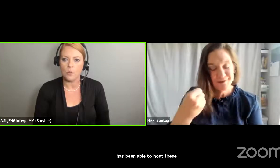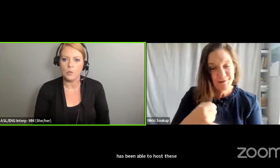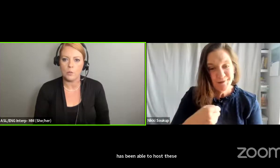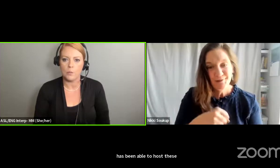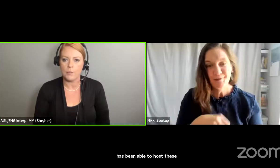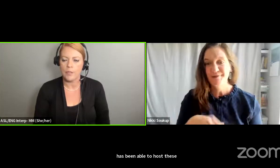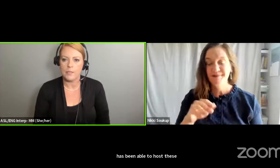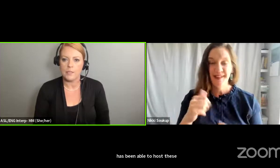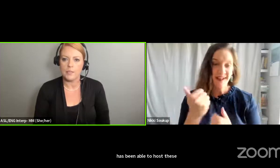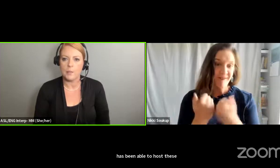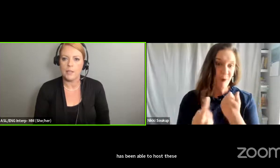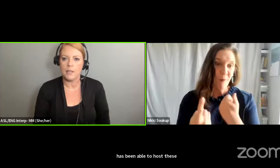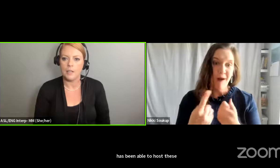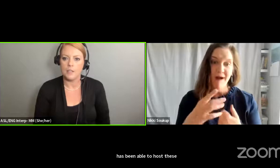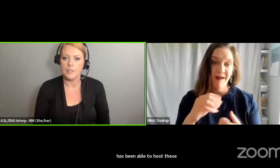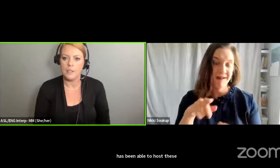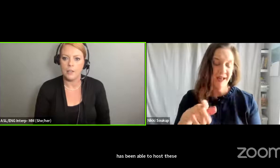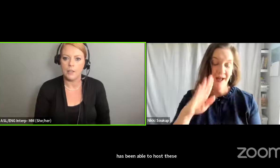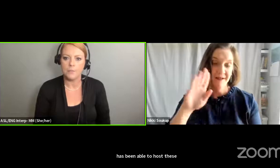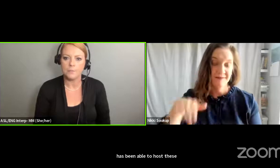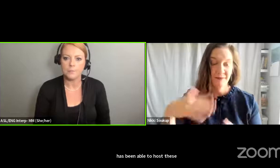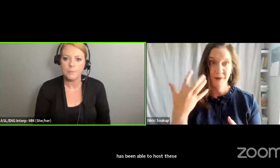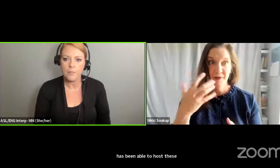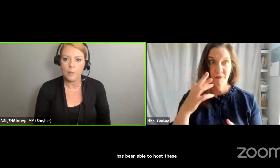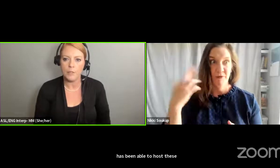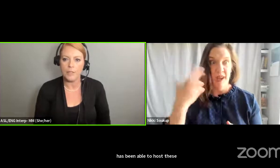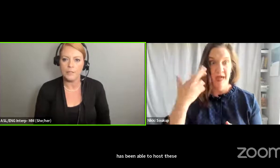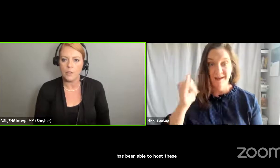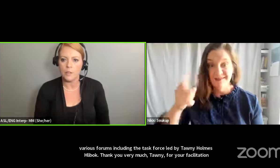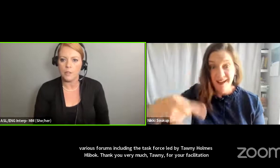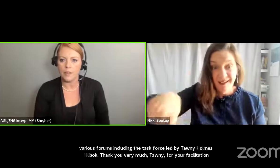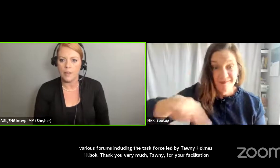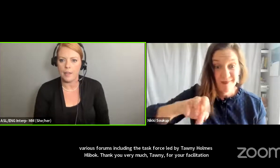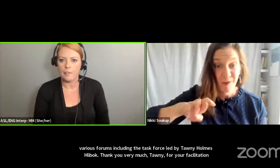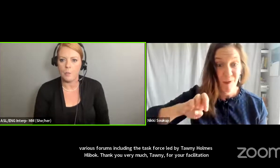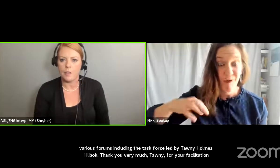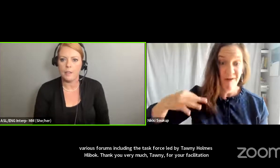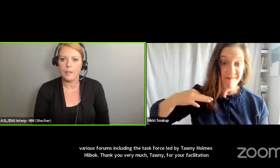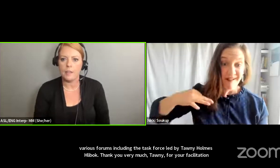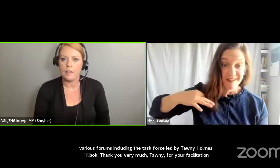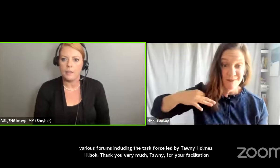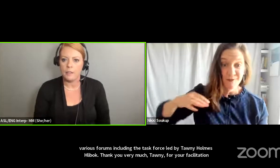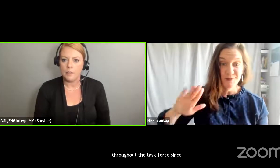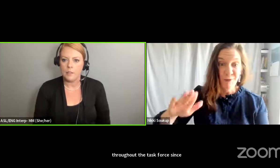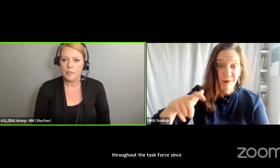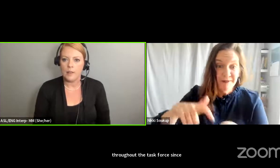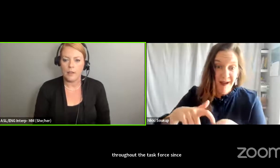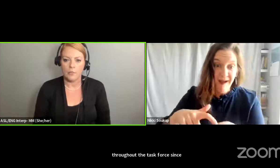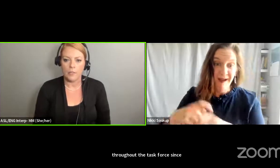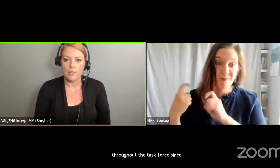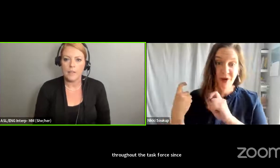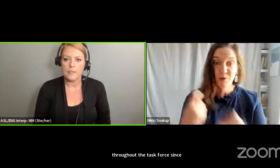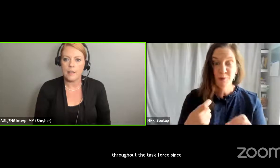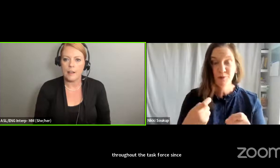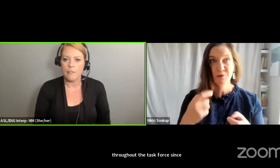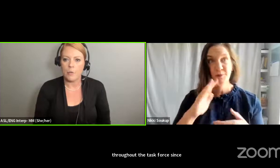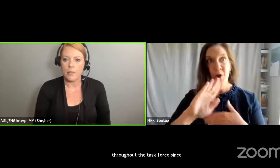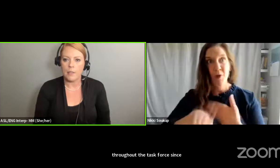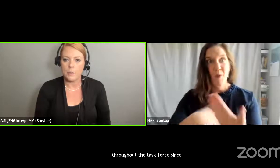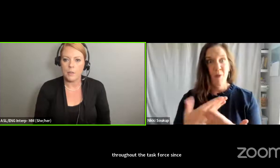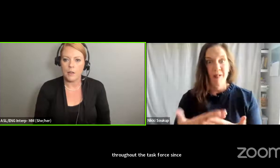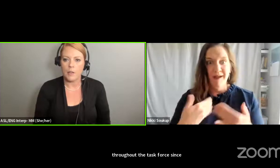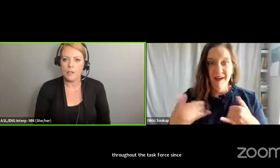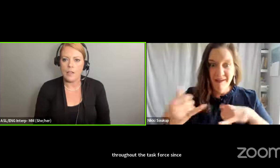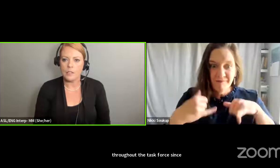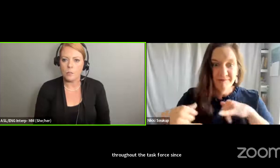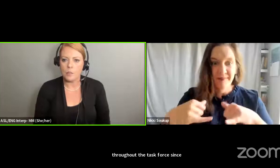task force since the beginning of this year. We'd like to also thank everyone. I've realized that everyone